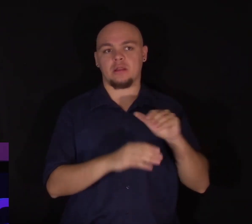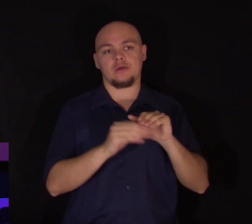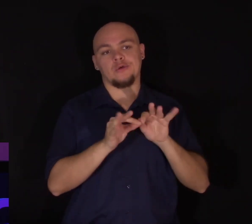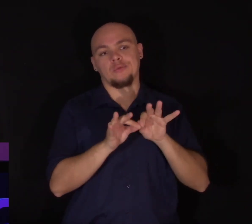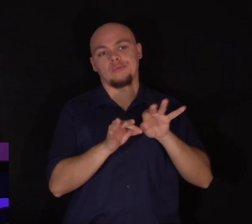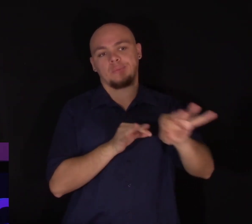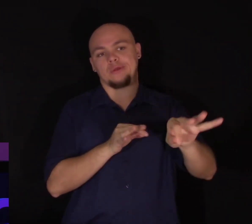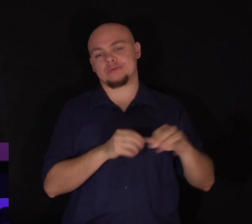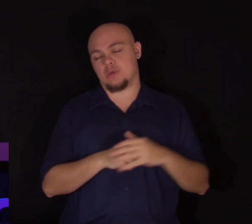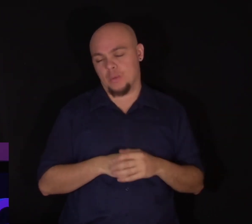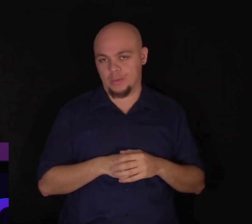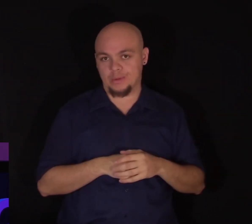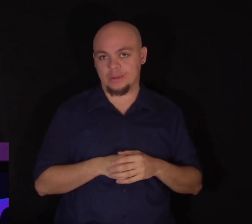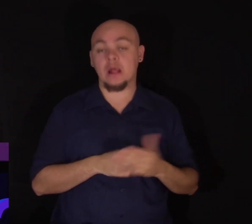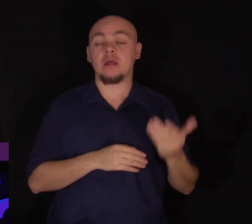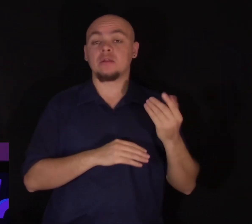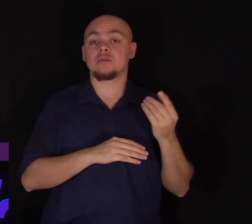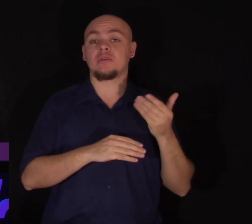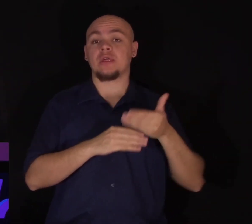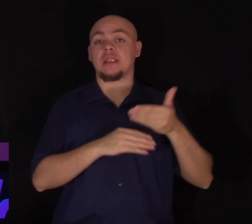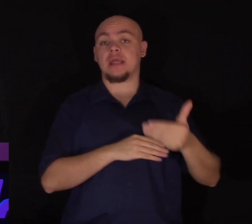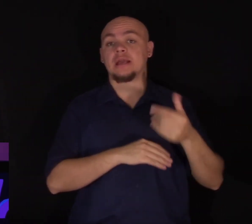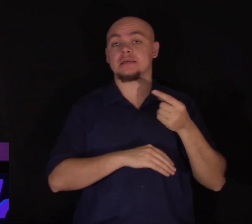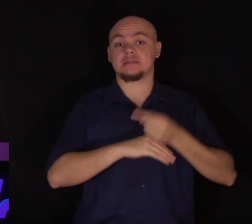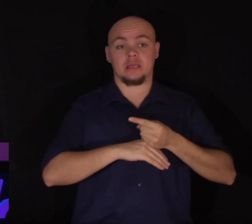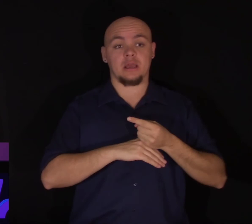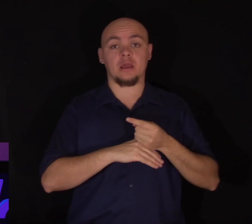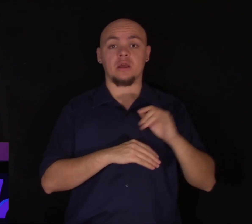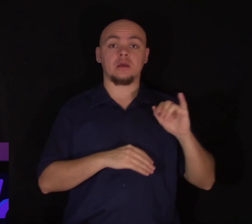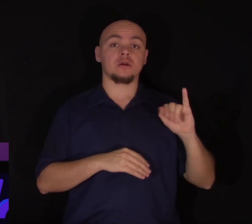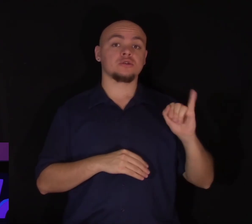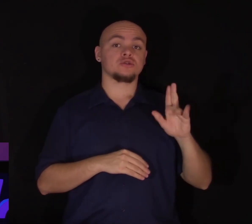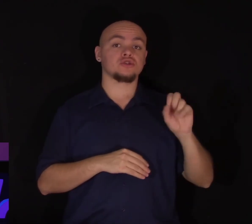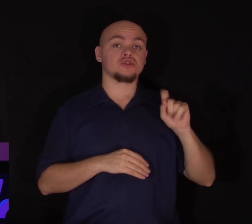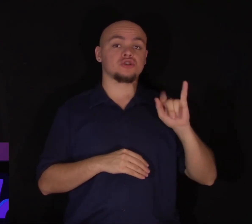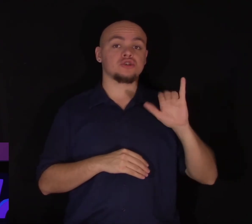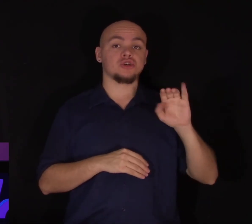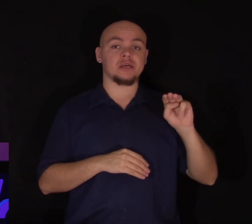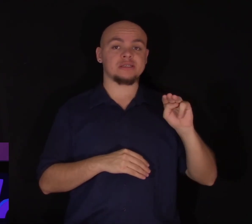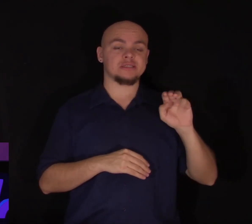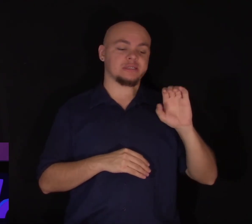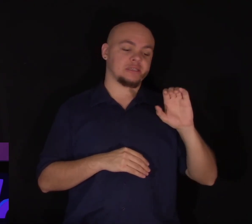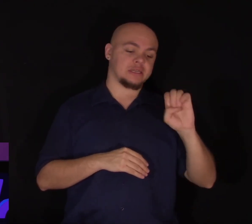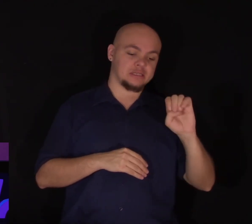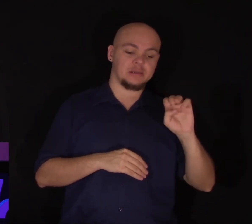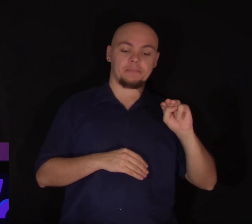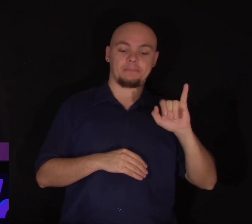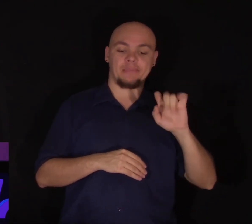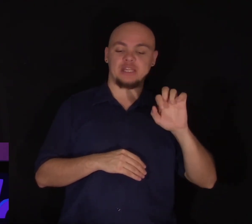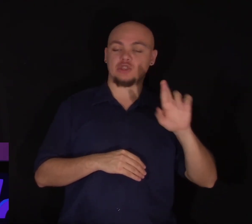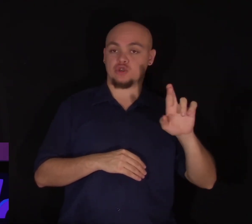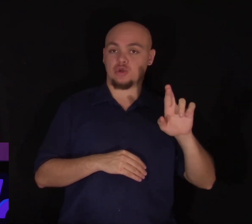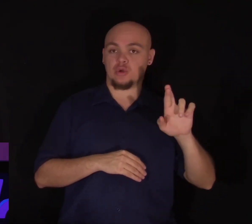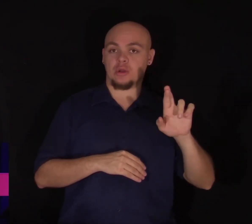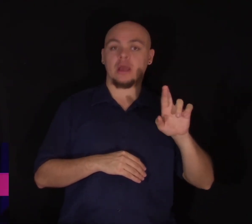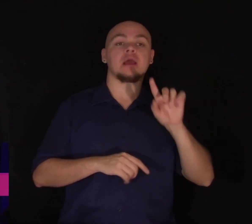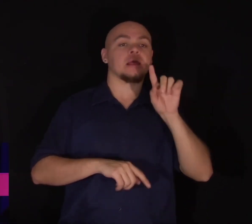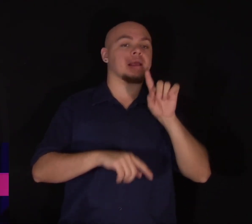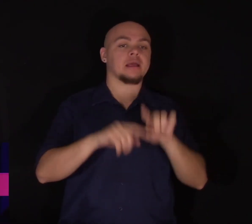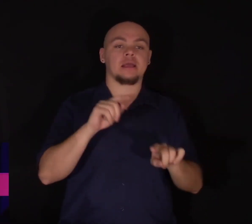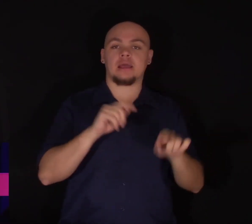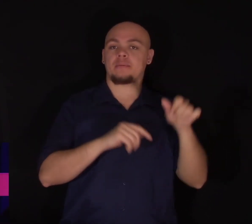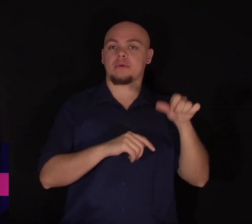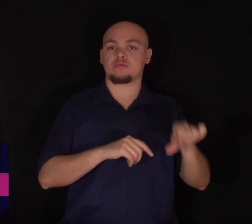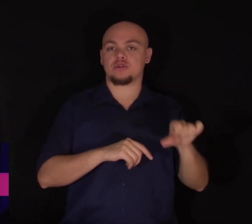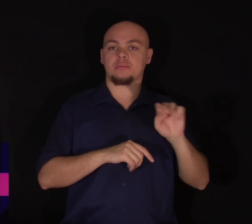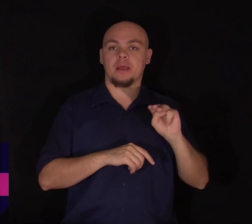though. The next day, me and Ryan met with the Justice Minister, Lucy Fraser, and we tabled a government bill that couldn't be objected to by MPs.